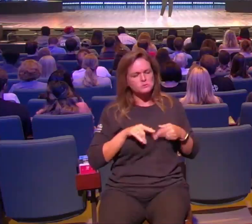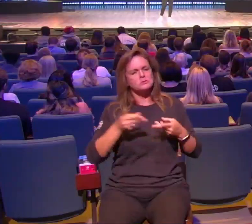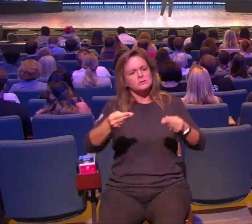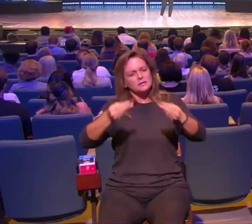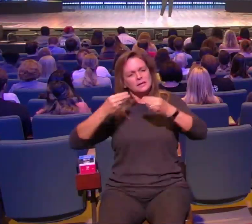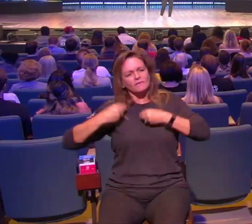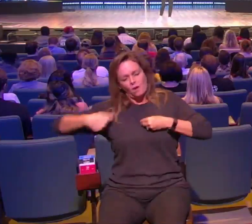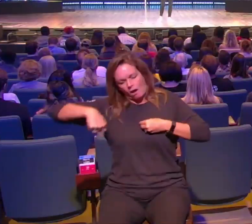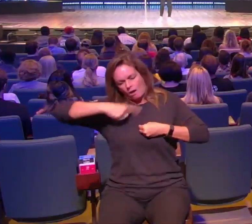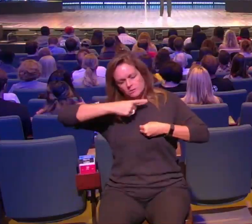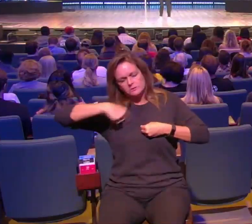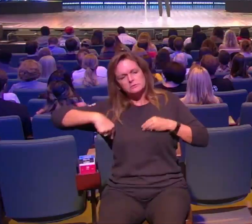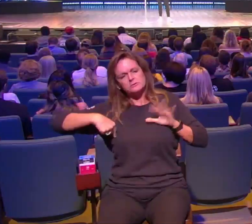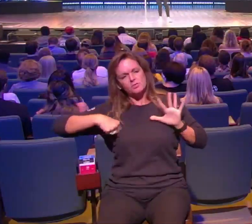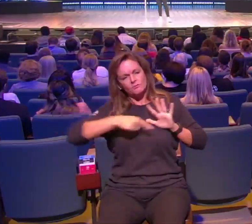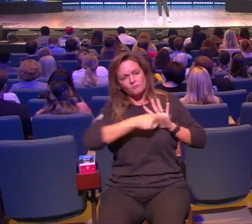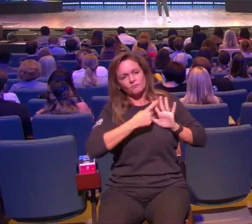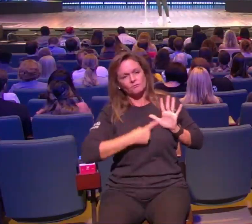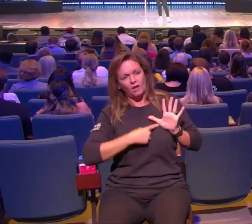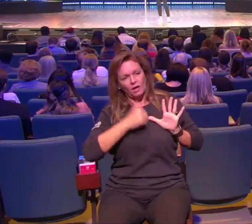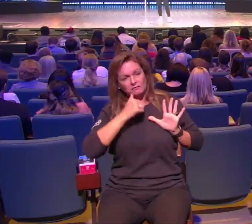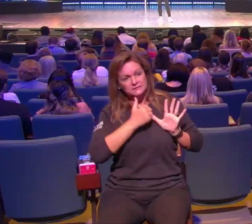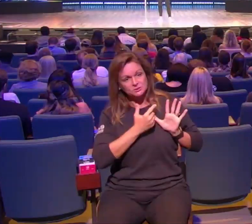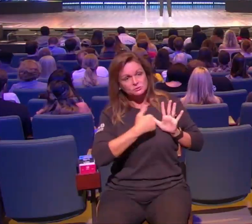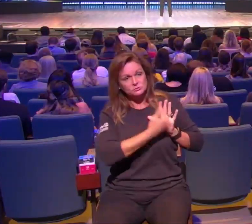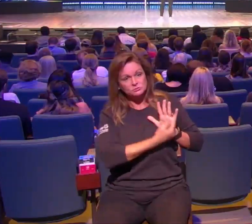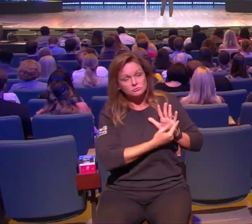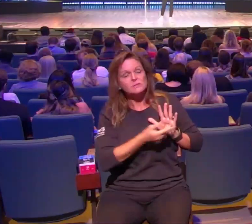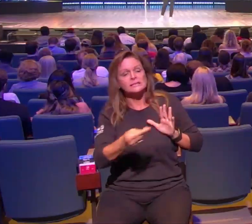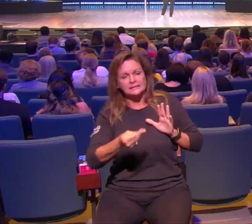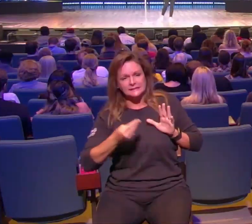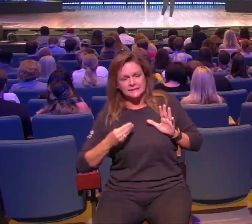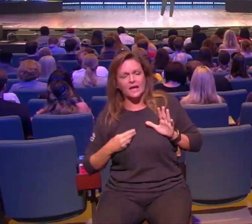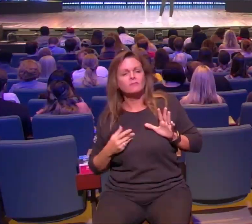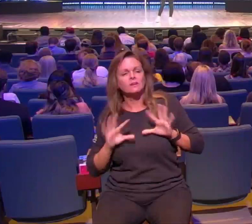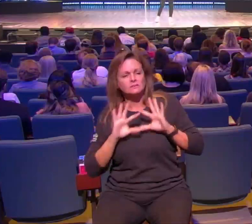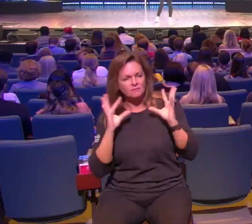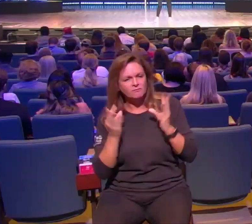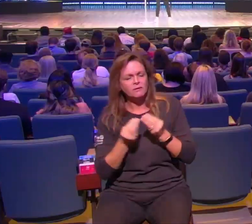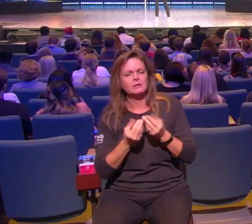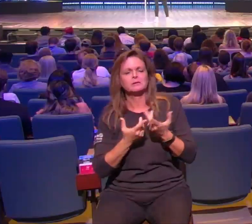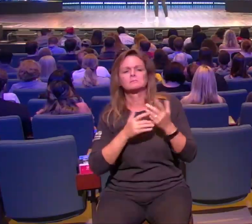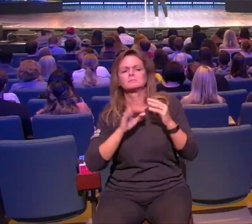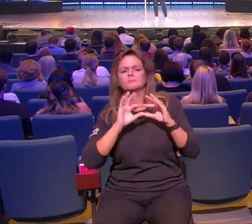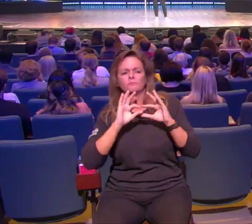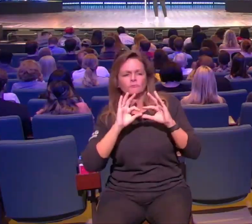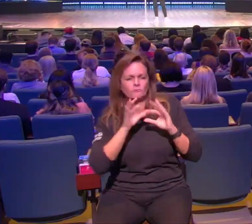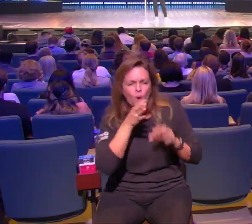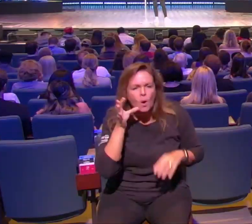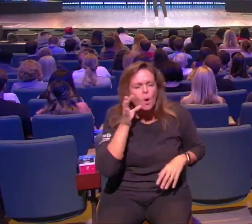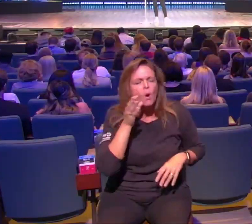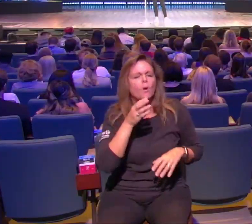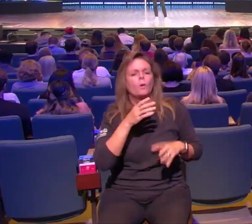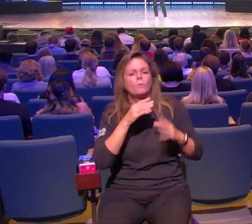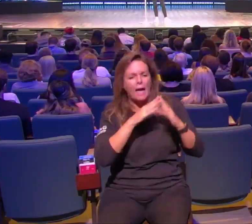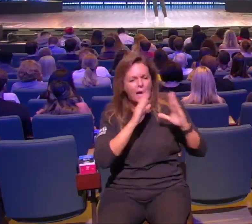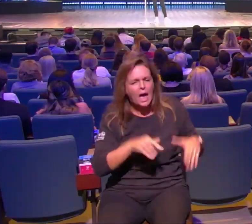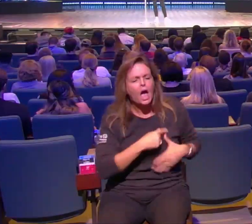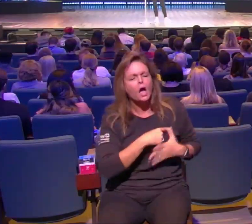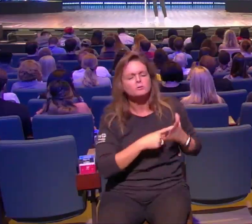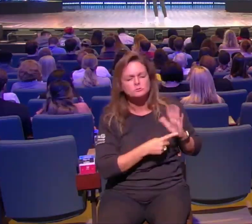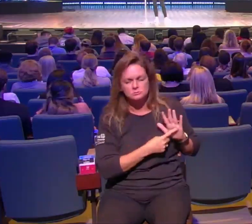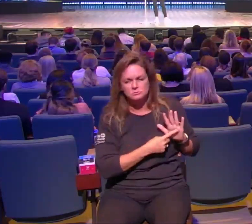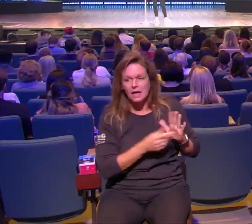it. God's word has a lot to say about what we can ask God for in our prayers. Matthew 7 says, ask and it will be given to you.